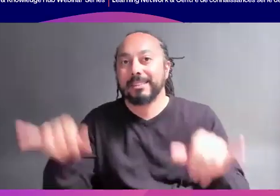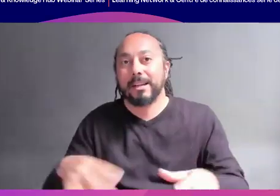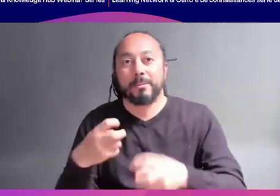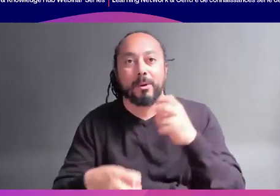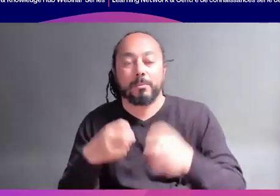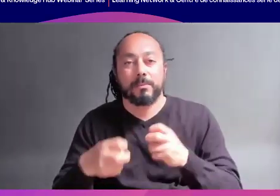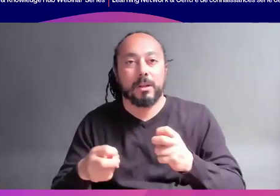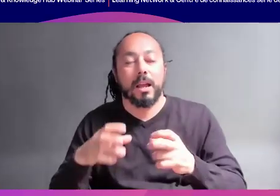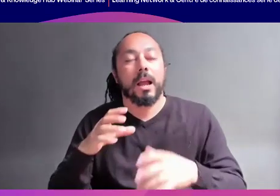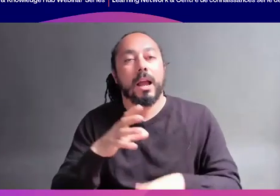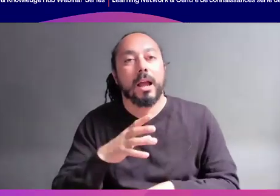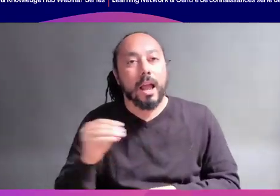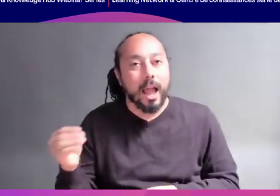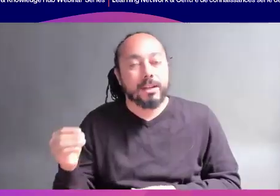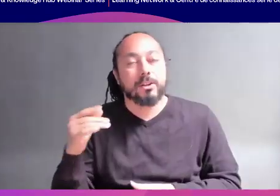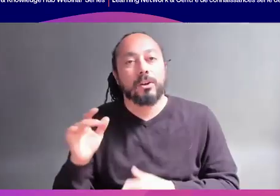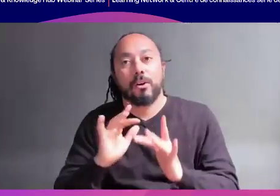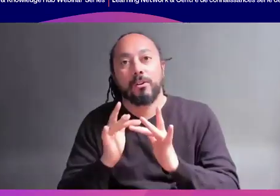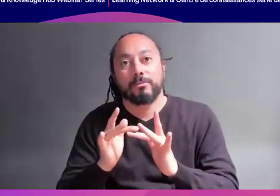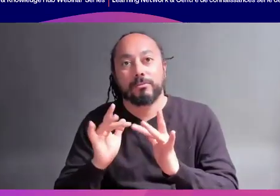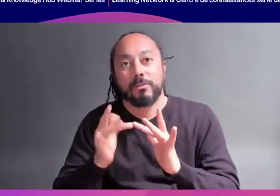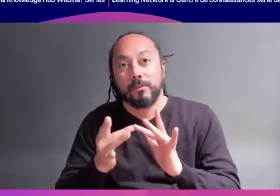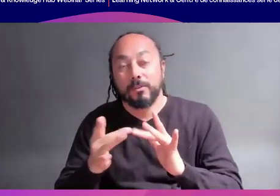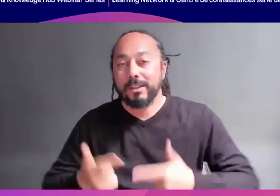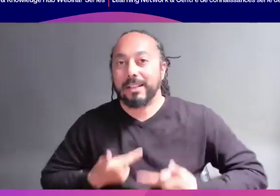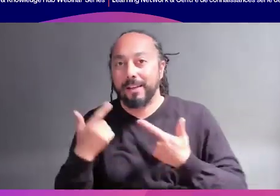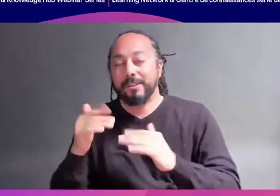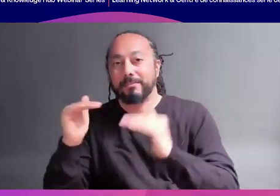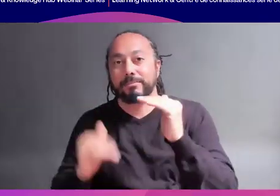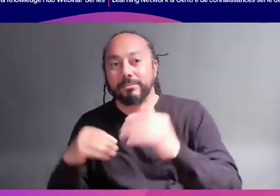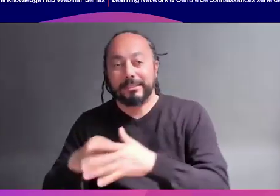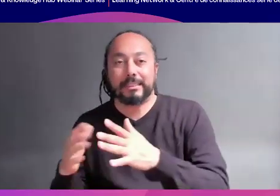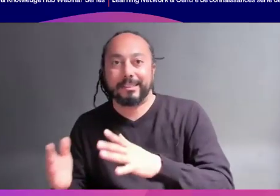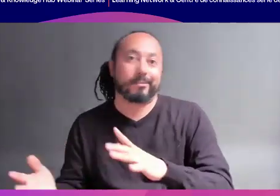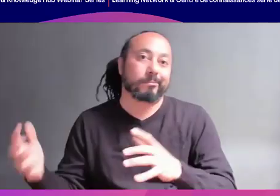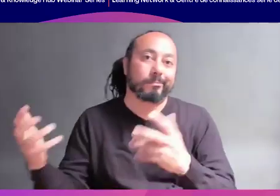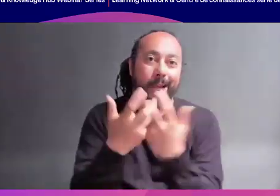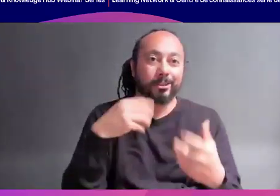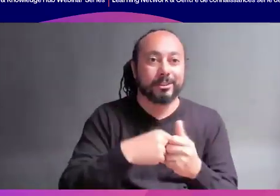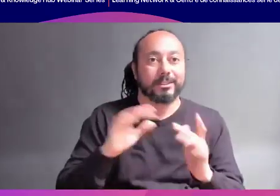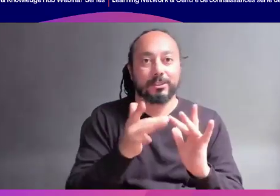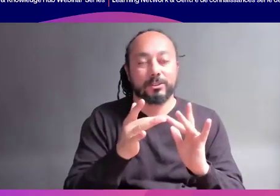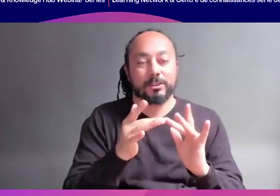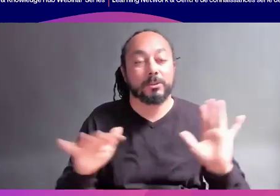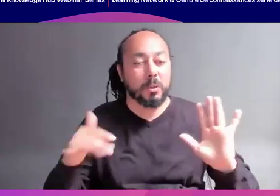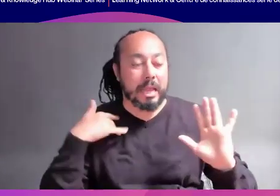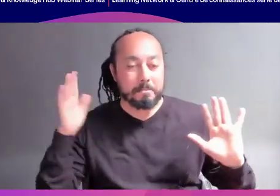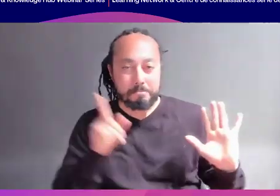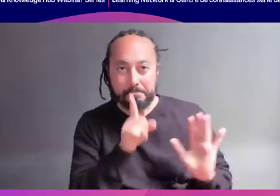replicate offline inequities in digital spaces. So that's where I'll stop.